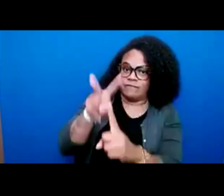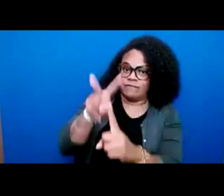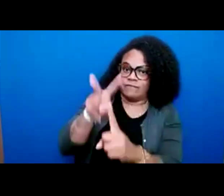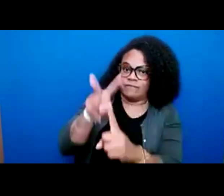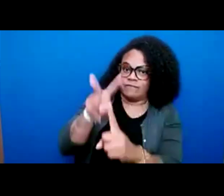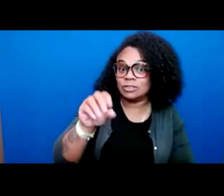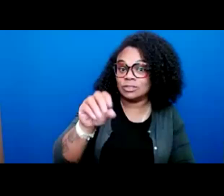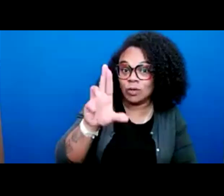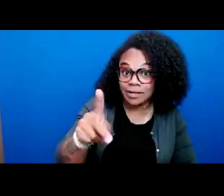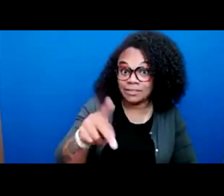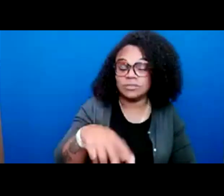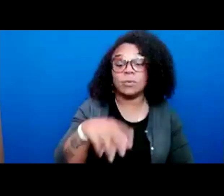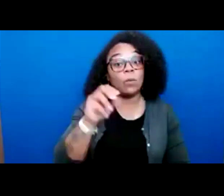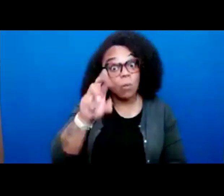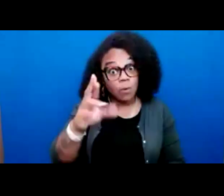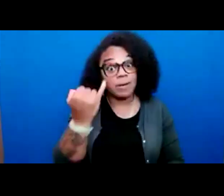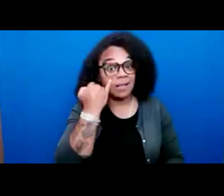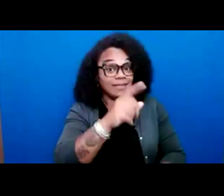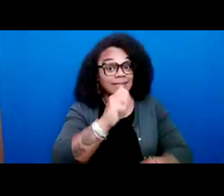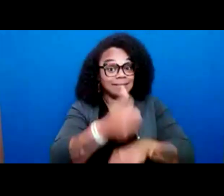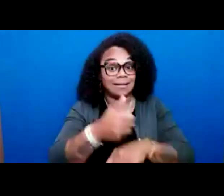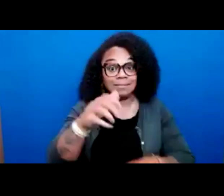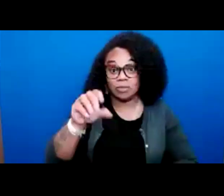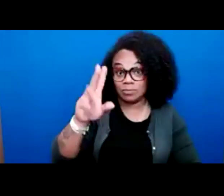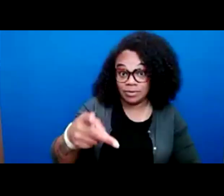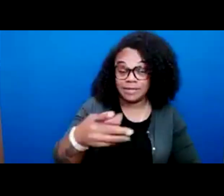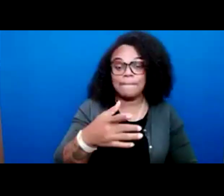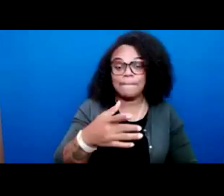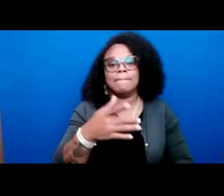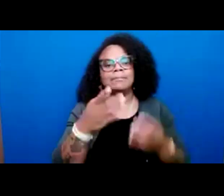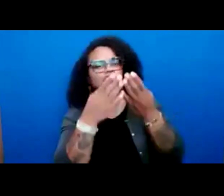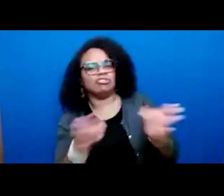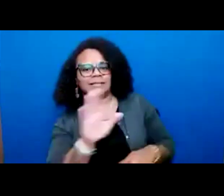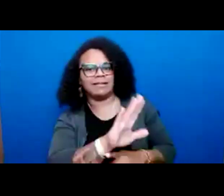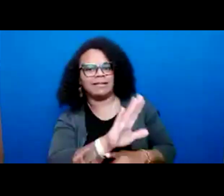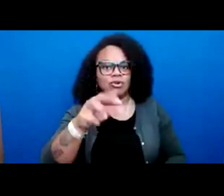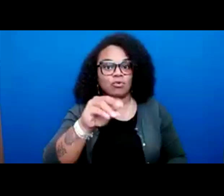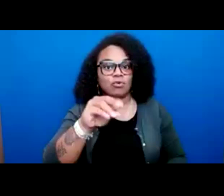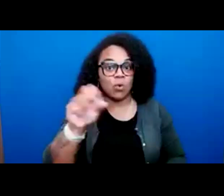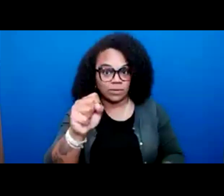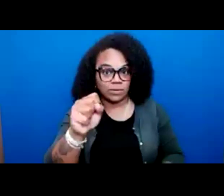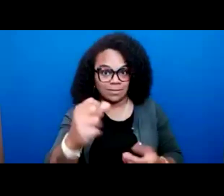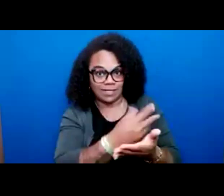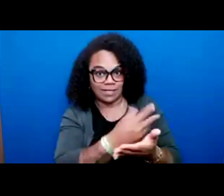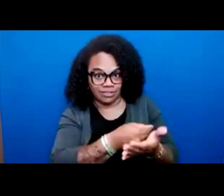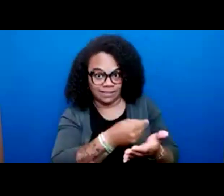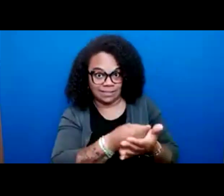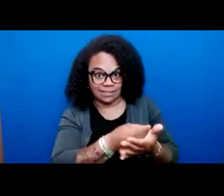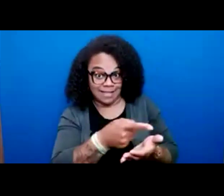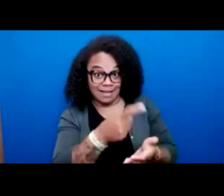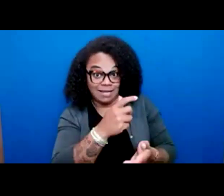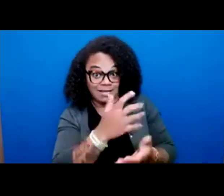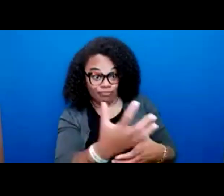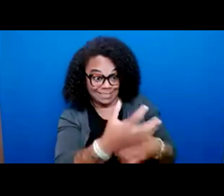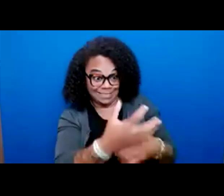up a corporation, then generally those gross wages that the person will set themselves up to receive are going to be